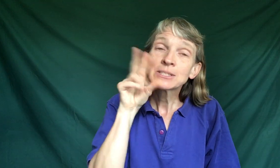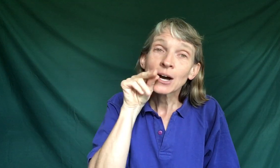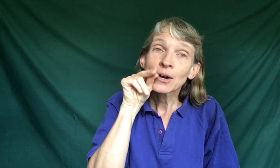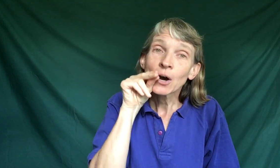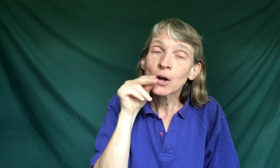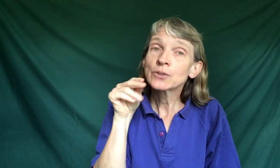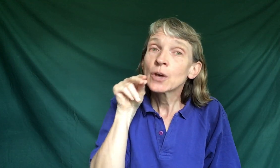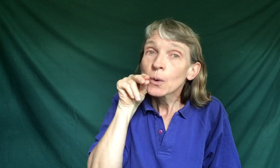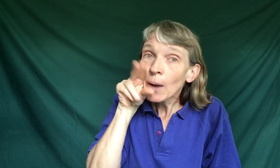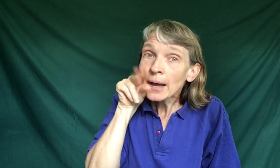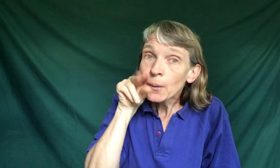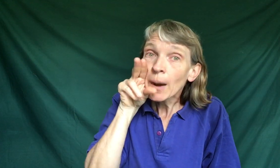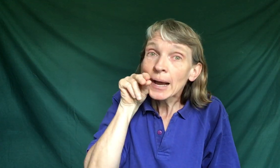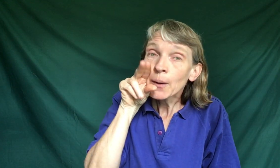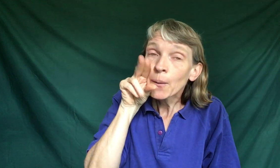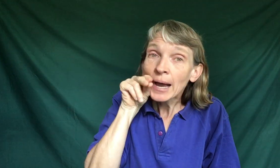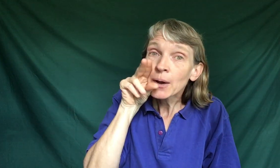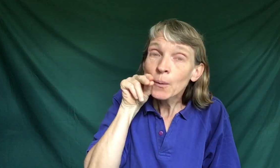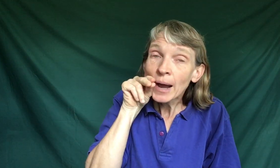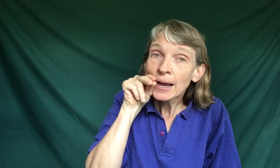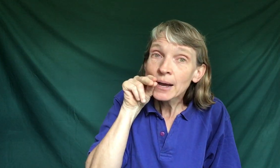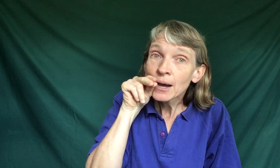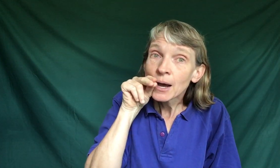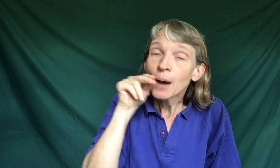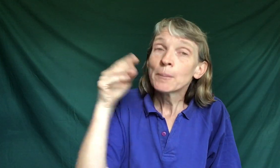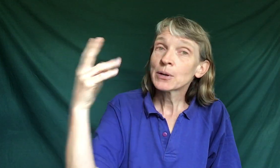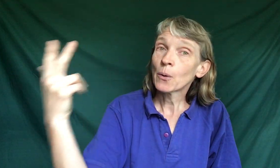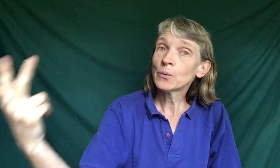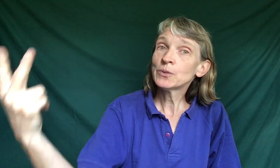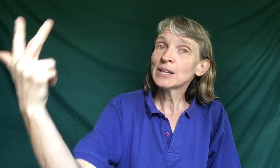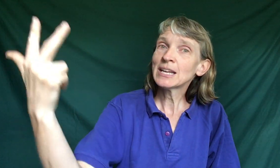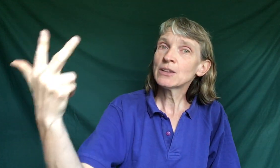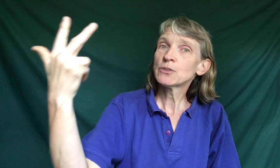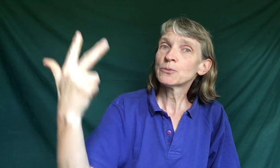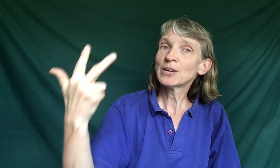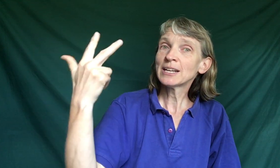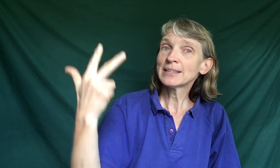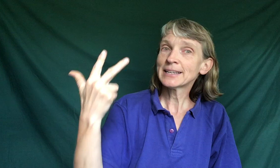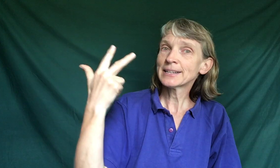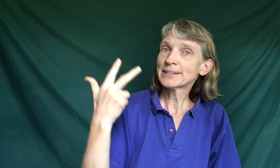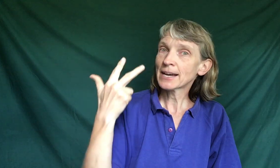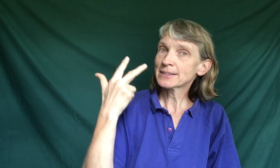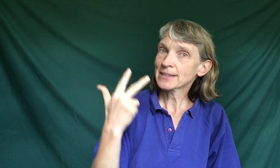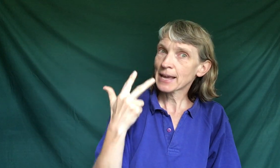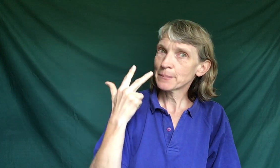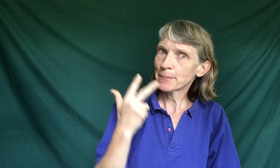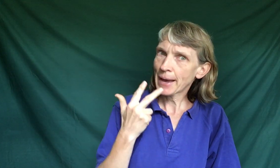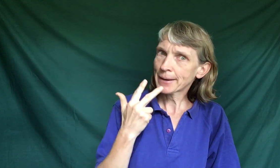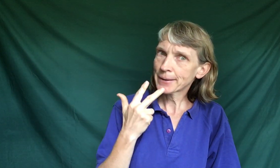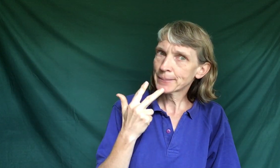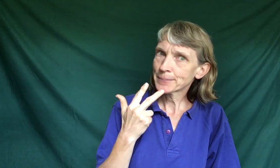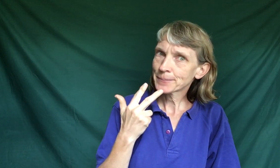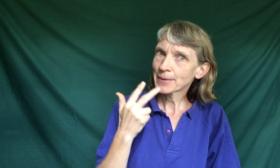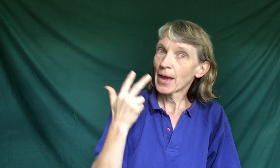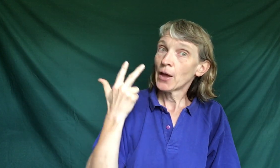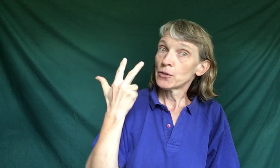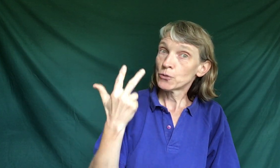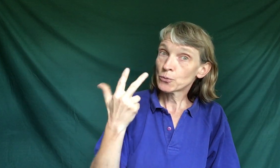duck called quack, quack, quack, quack, but only three little ducks came back.